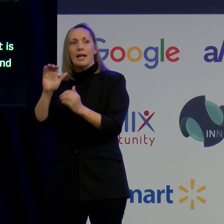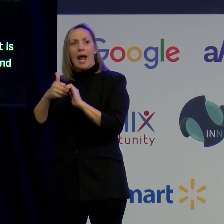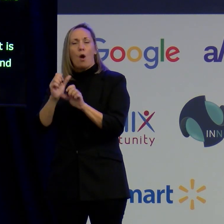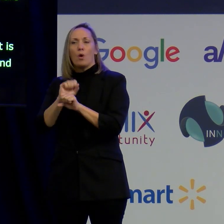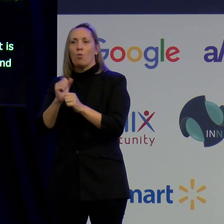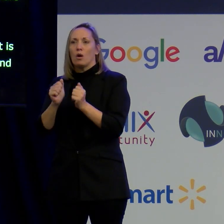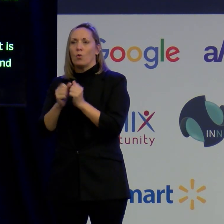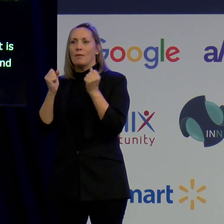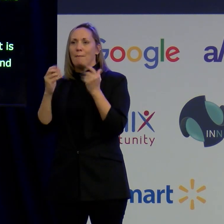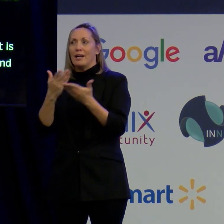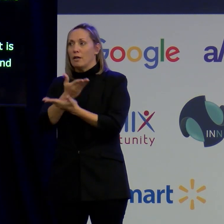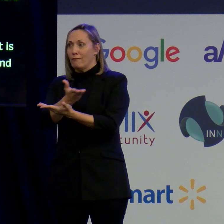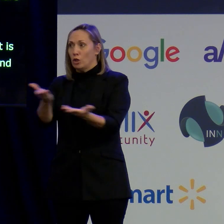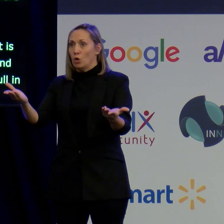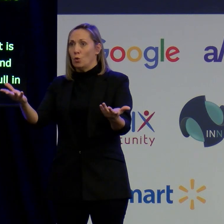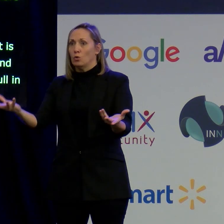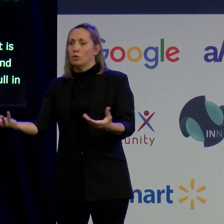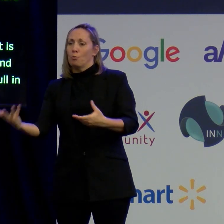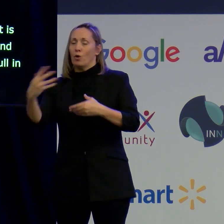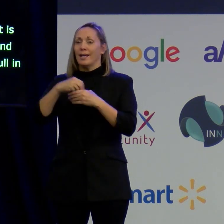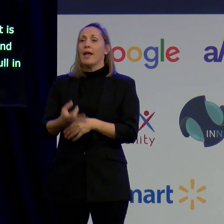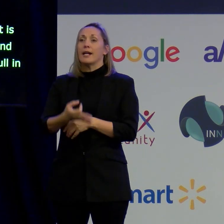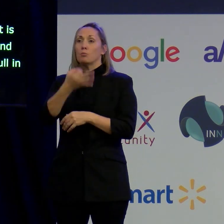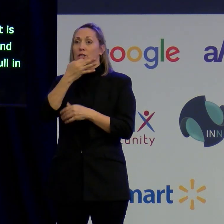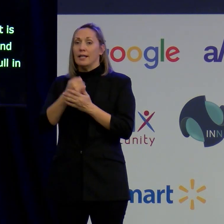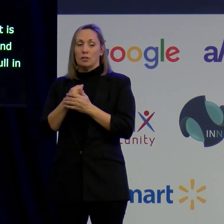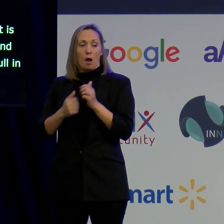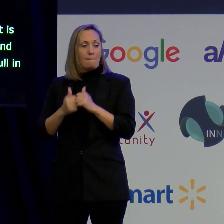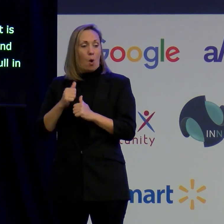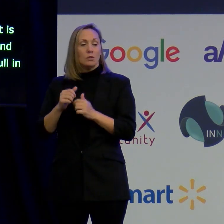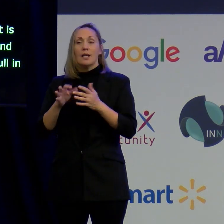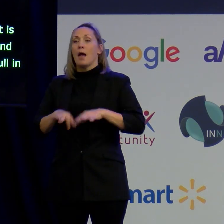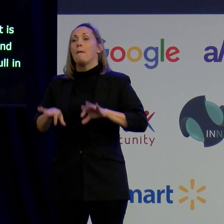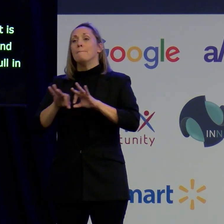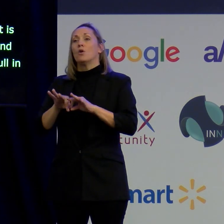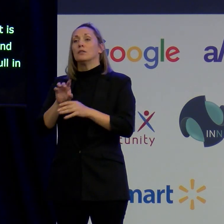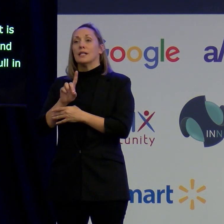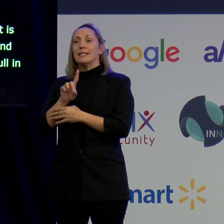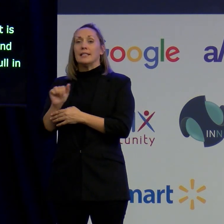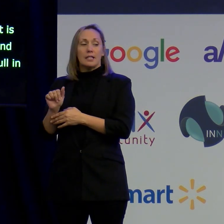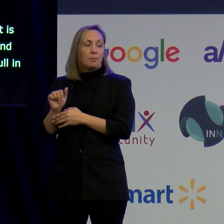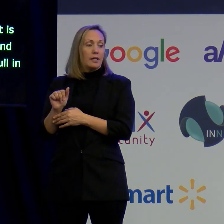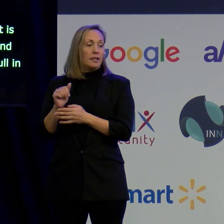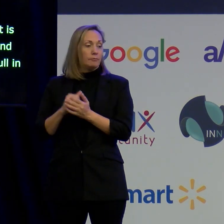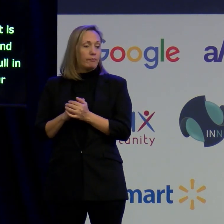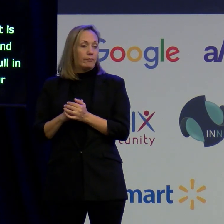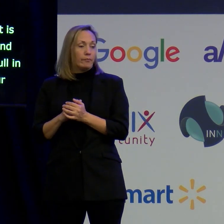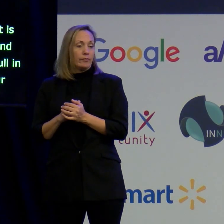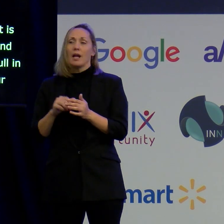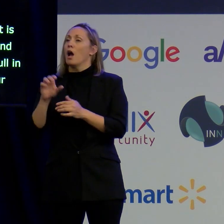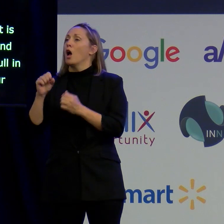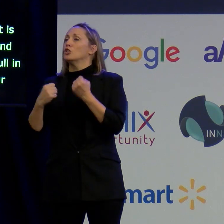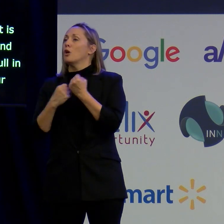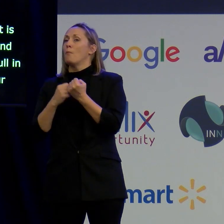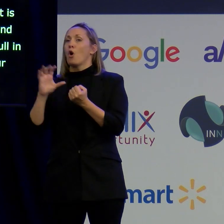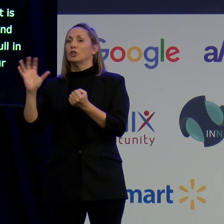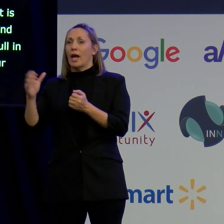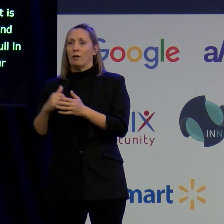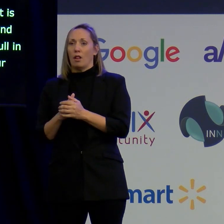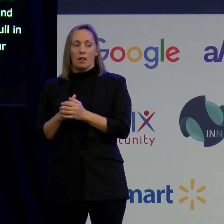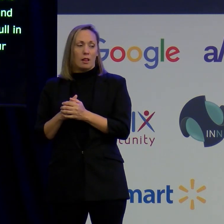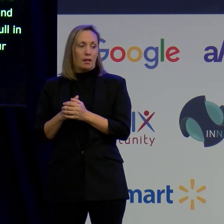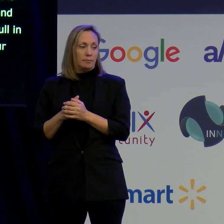your expertise. Most important of which is actually our disability answer desk, which is our support channel. That's how I kind of slid into